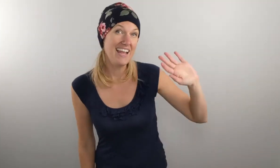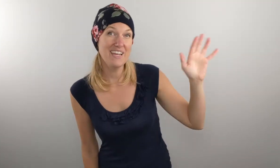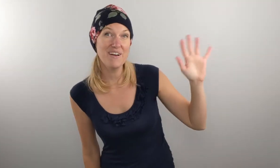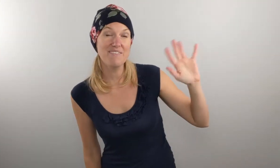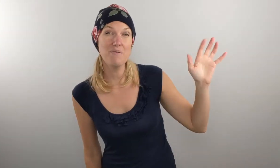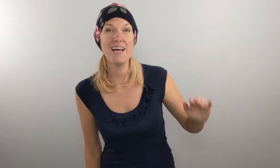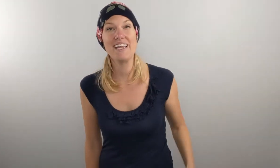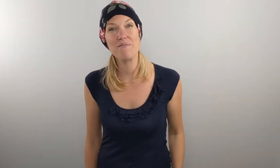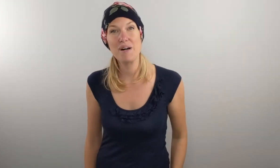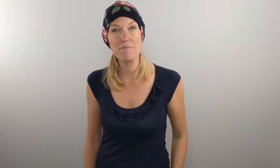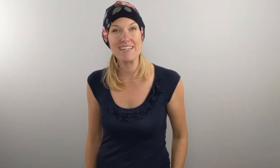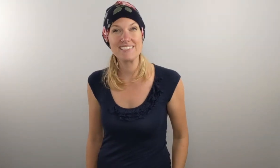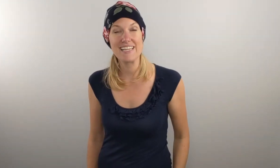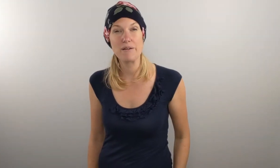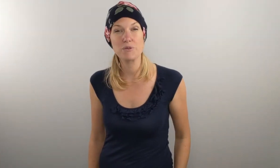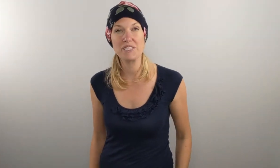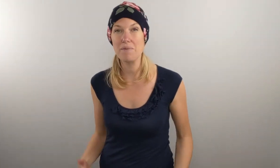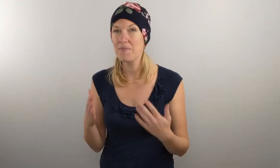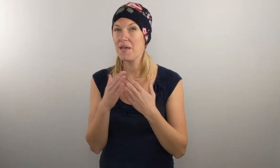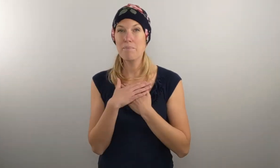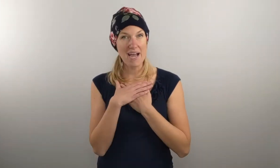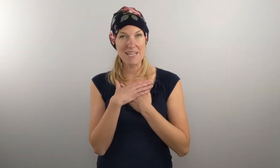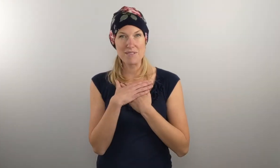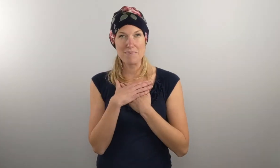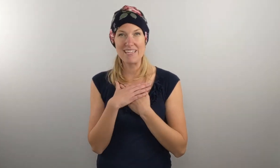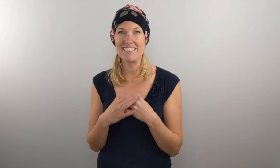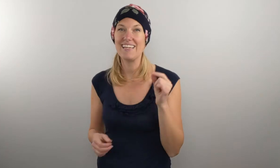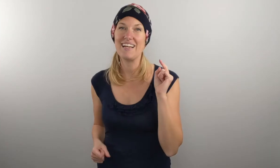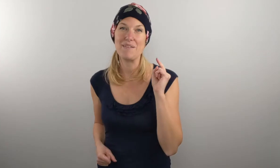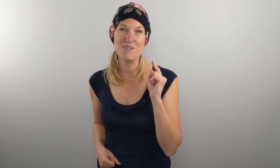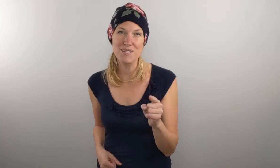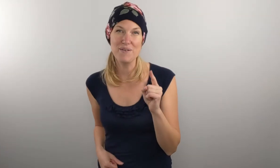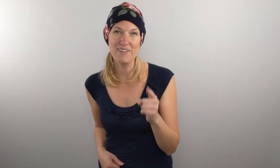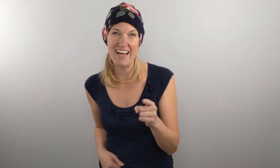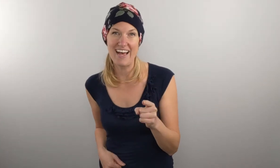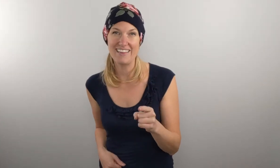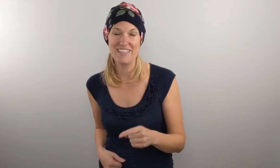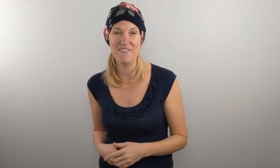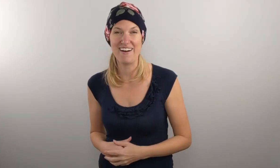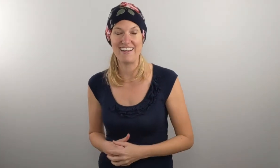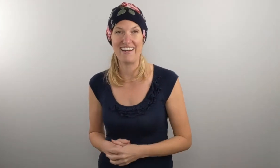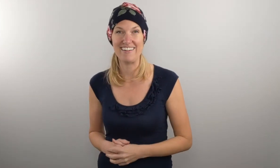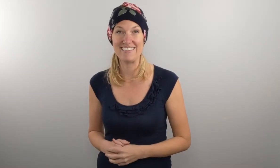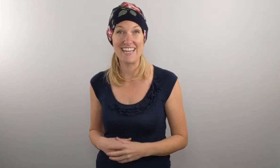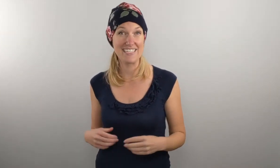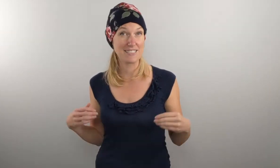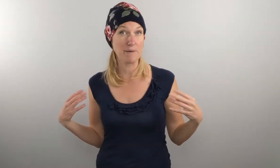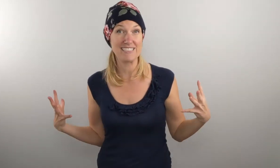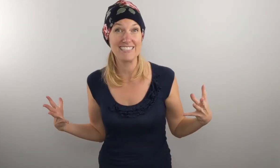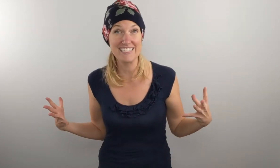Hello everyone, and welcome back to Sign Language Worship. My name is Mandy, and I am so glad that you are here. Today is a special edition